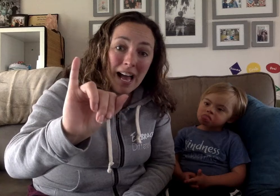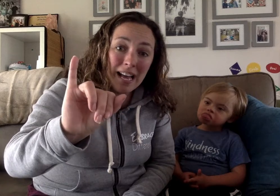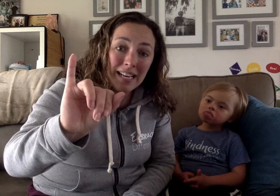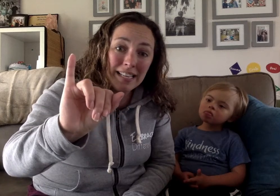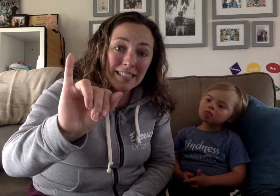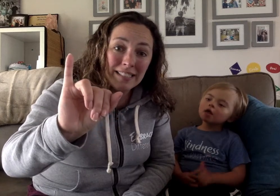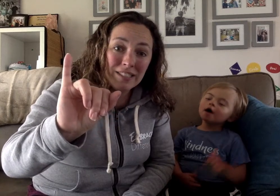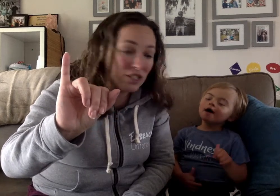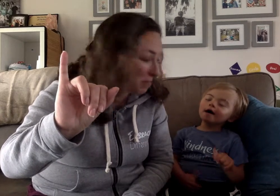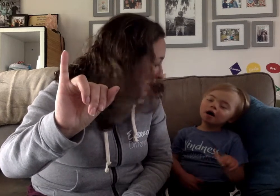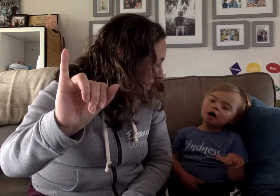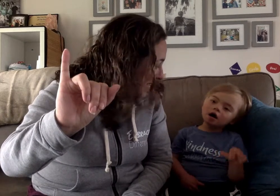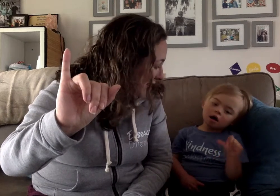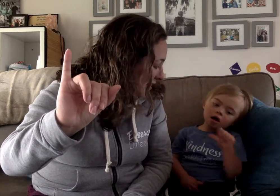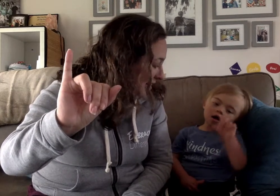I, just your pinky.